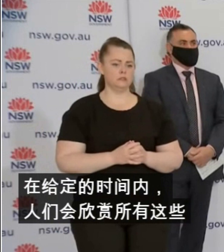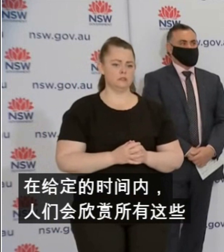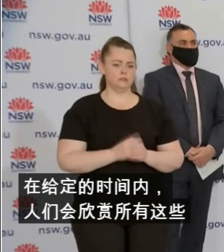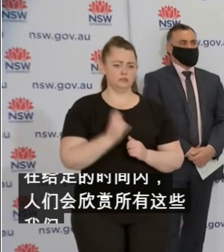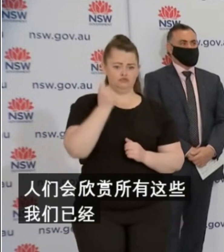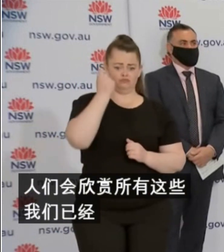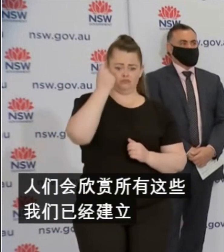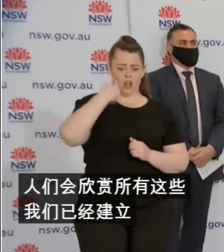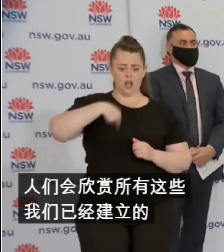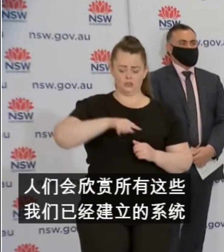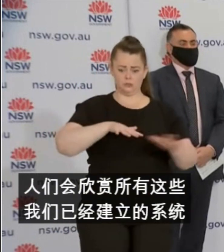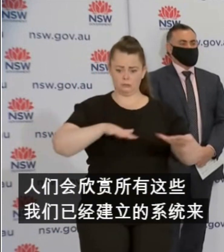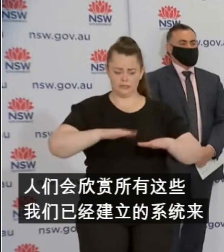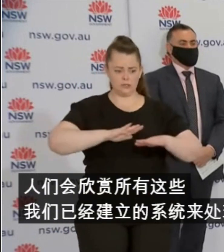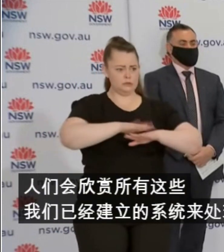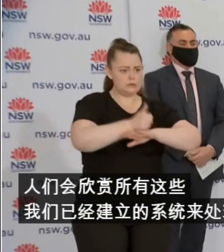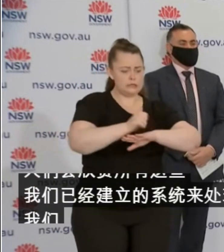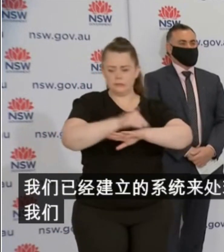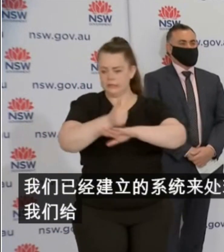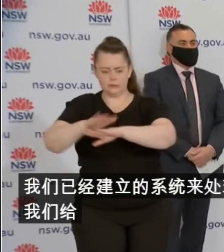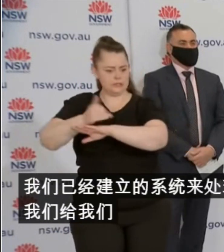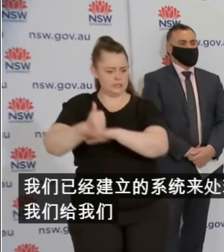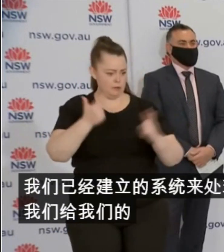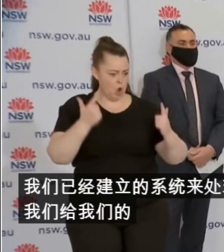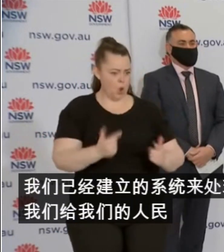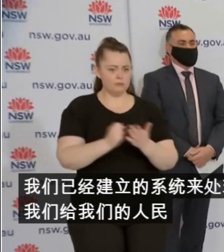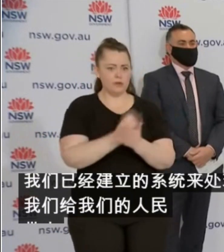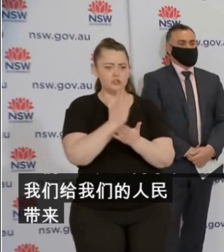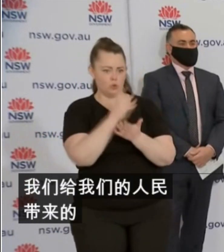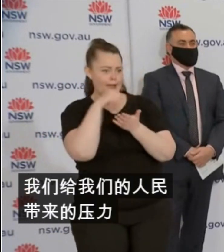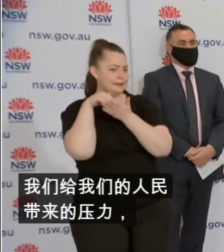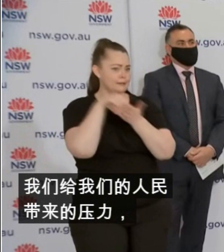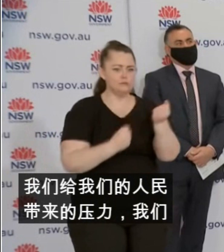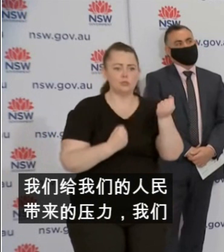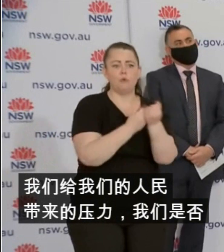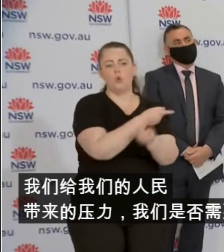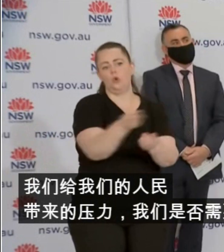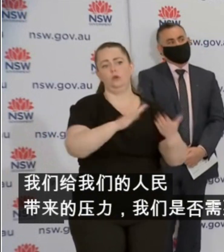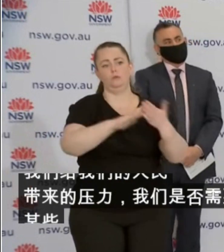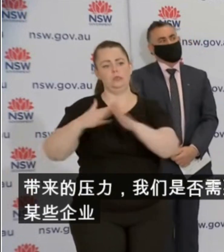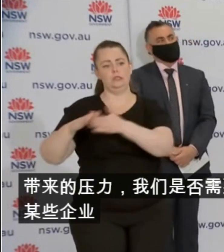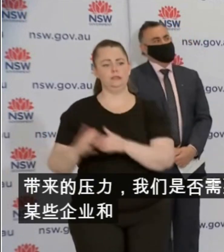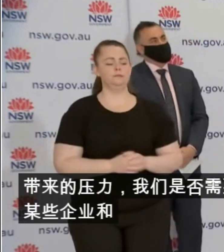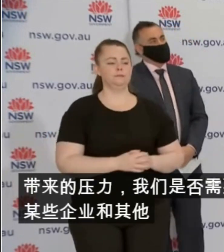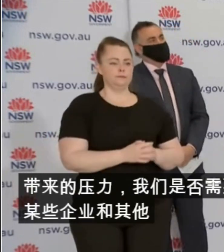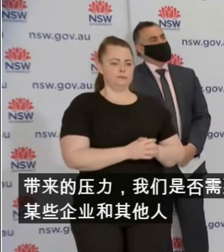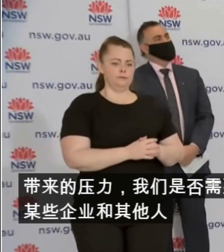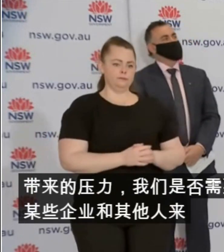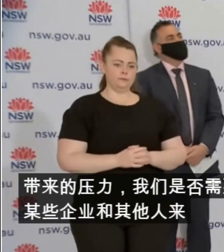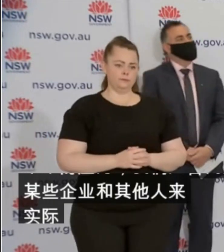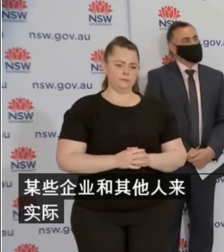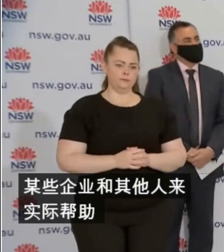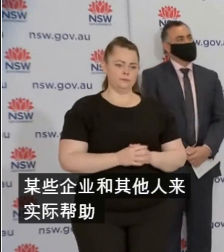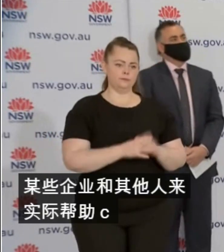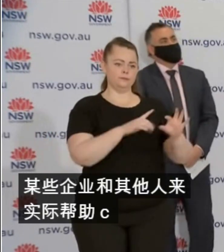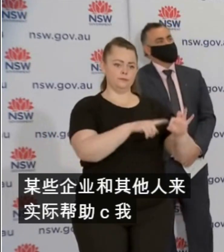appreciate all the systems that we've put in place to deal with what we have given our population. But just with that pressure, do we need to rely on some businesses and other people